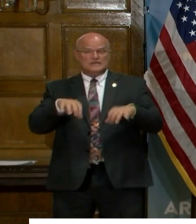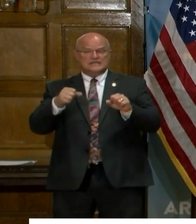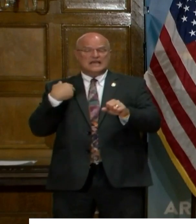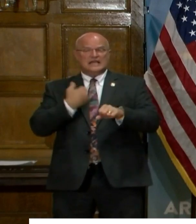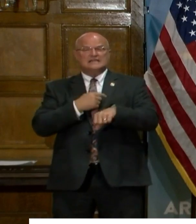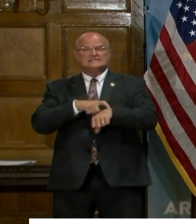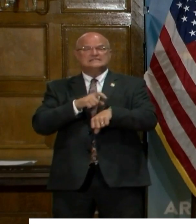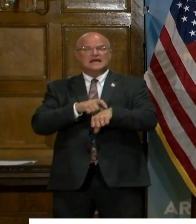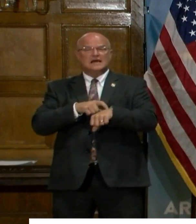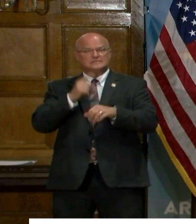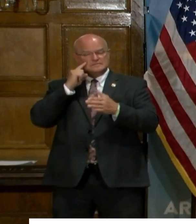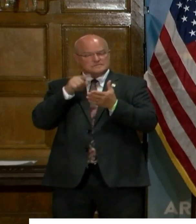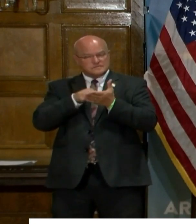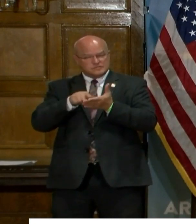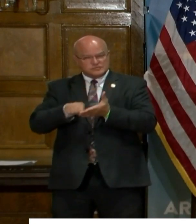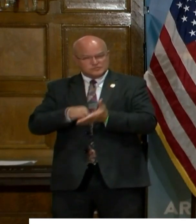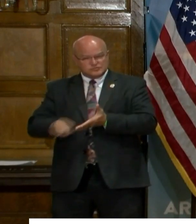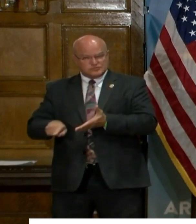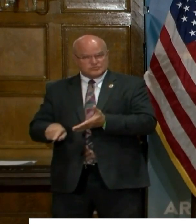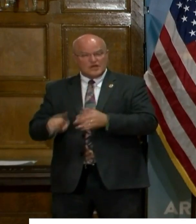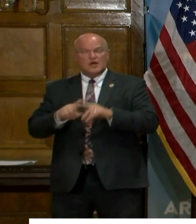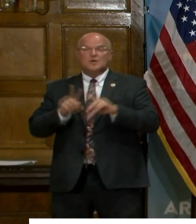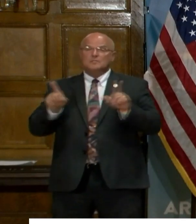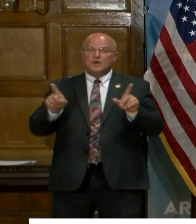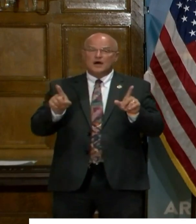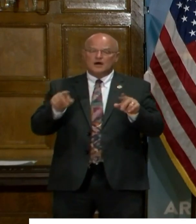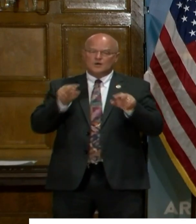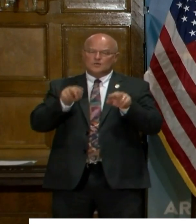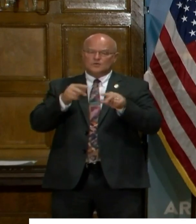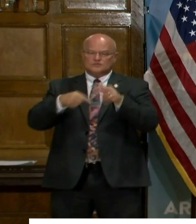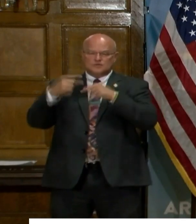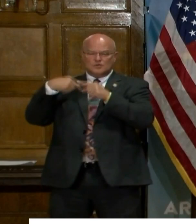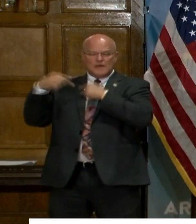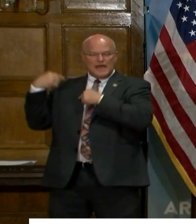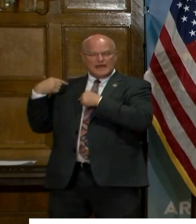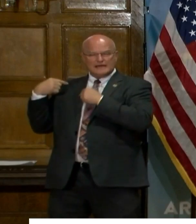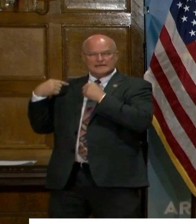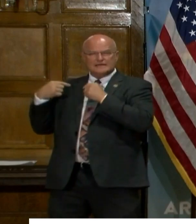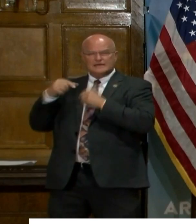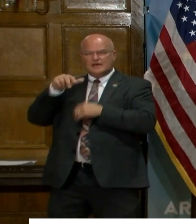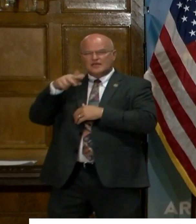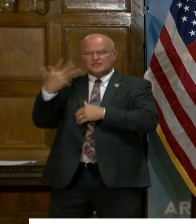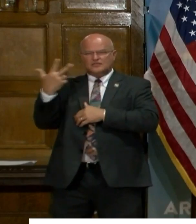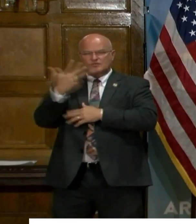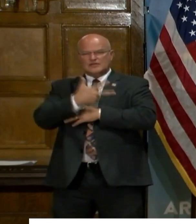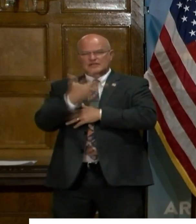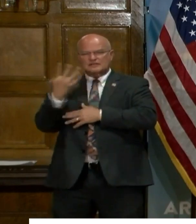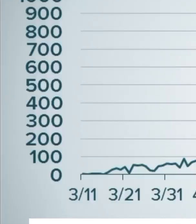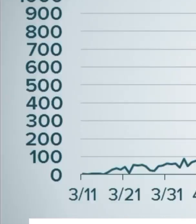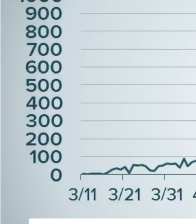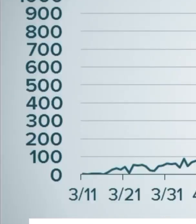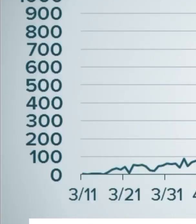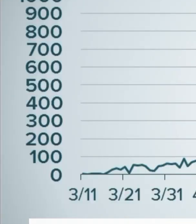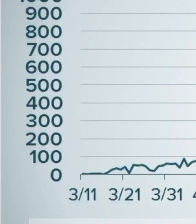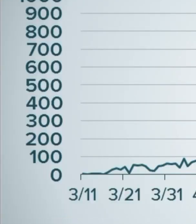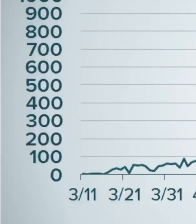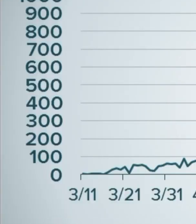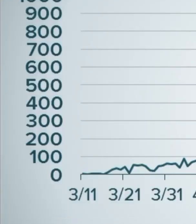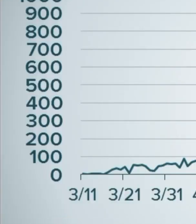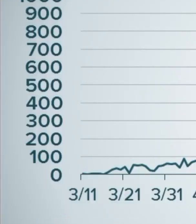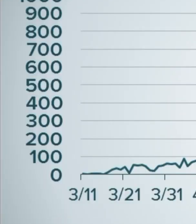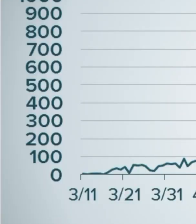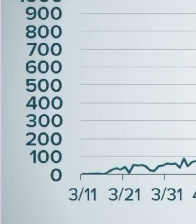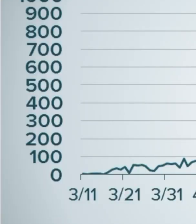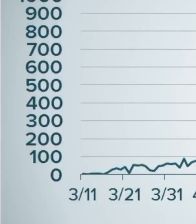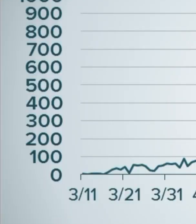some time to trace that down. But we did look back 3 or 4 days ago and again